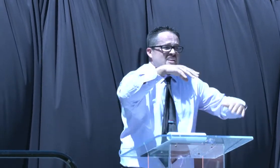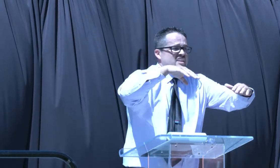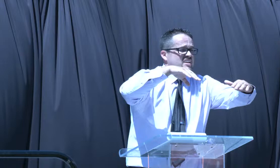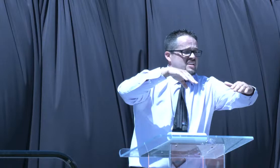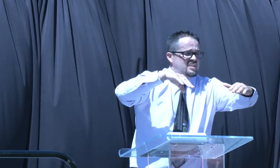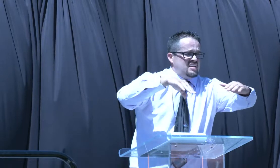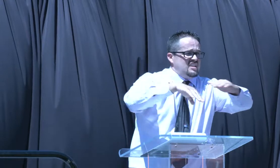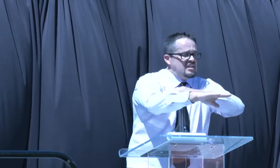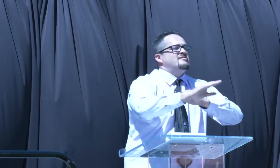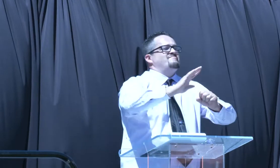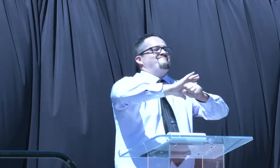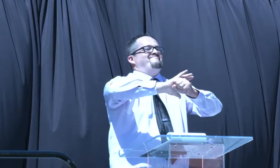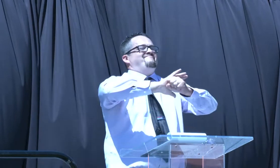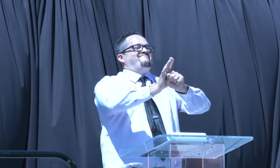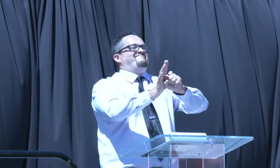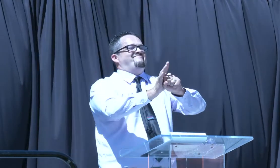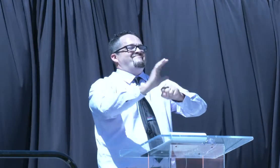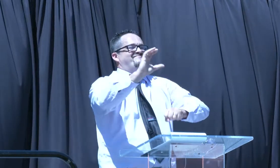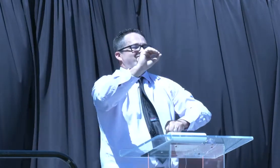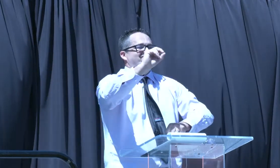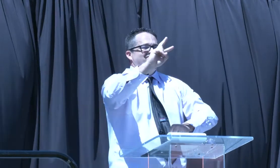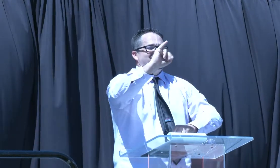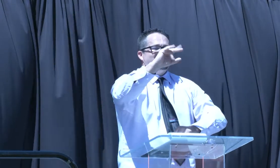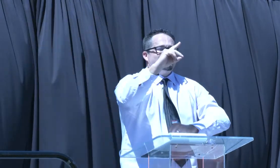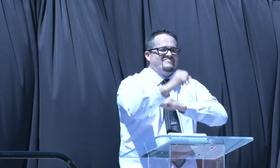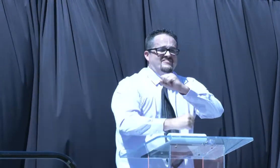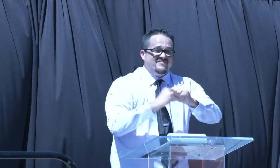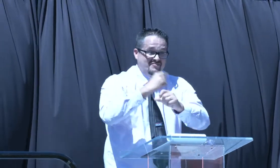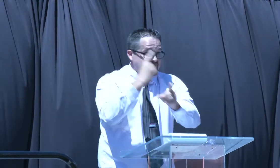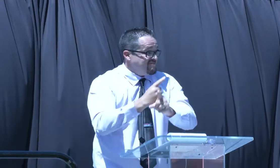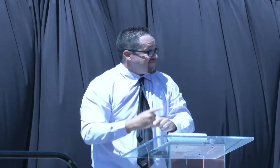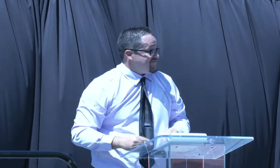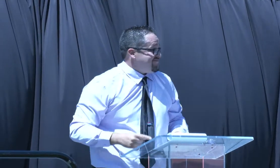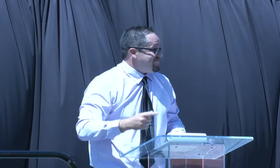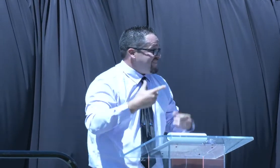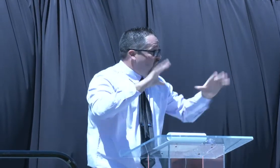And this is why. Freshman year, the COVID year, right?